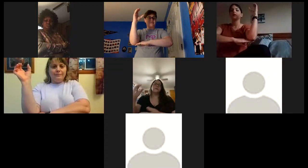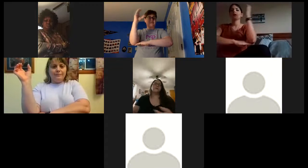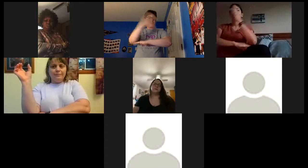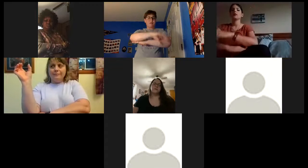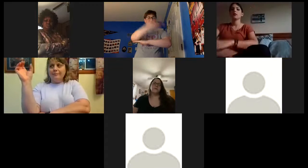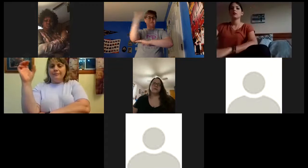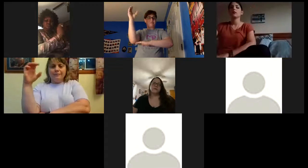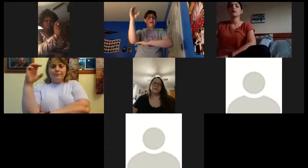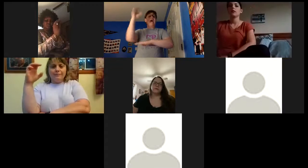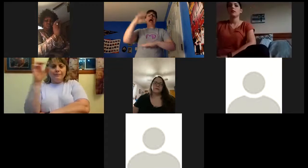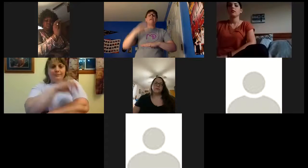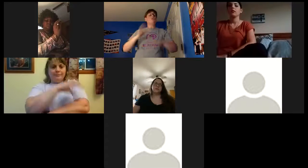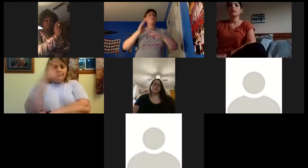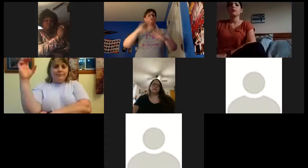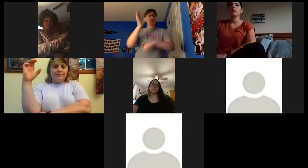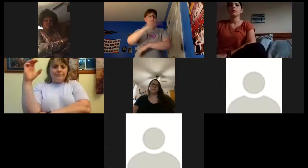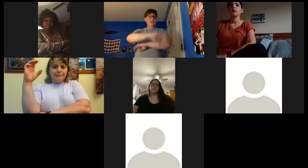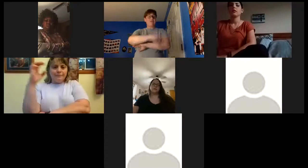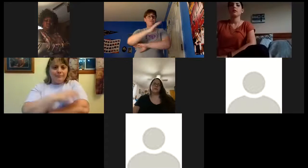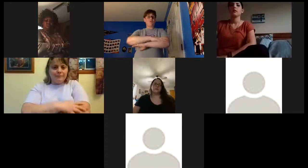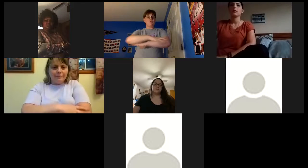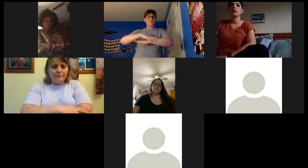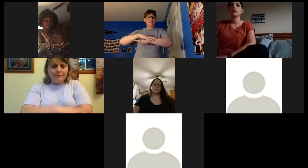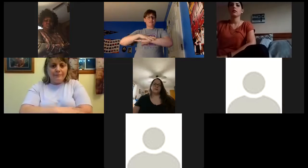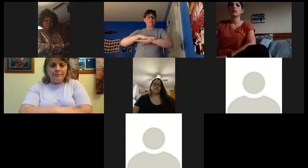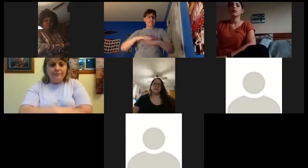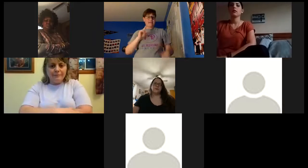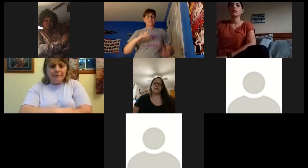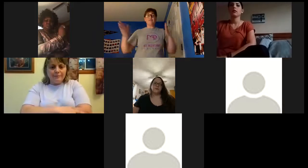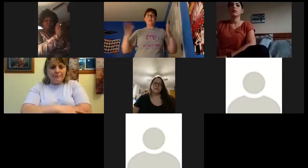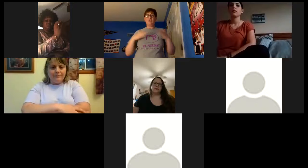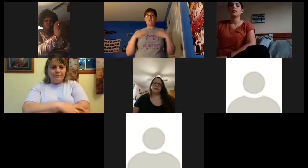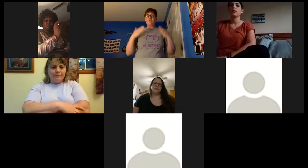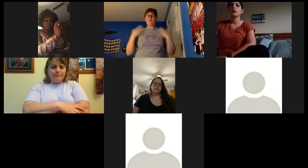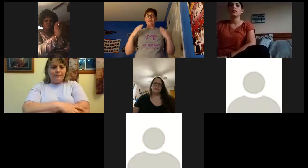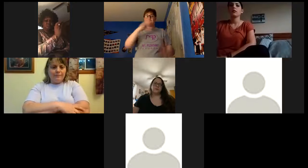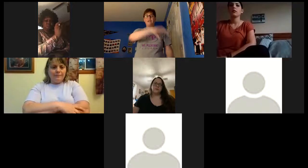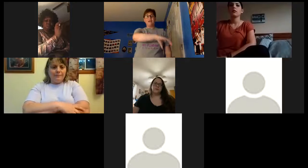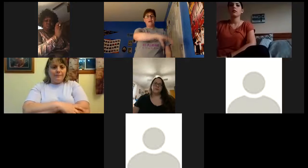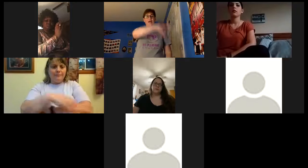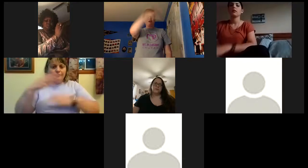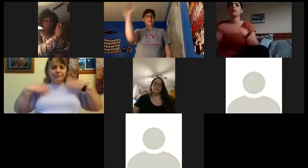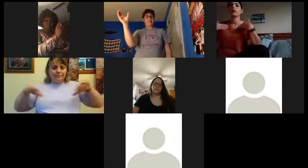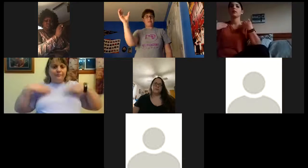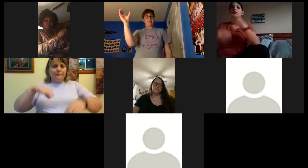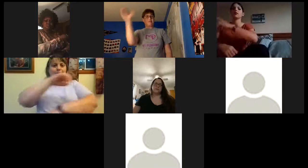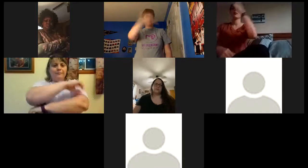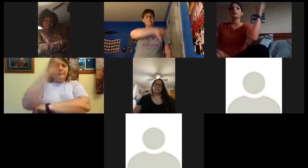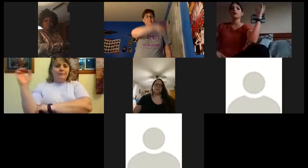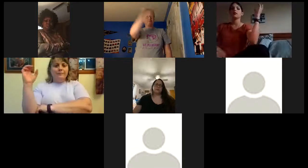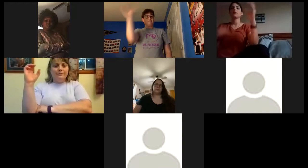Christmas. Merry Christmas. And you don't even have to use this hand. You can just do merry and